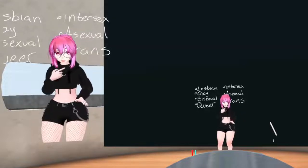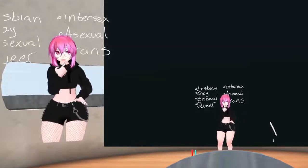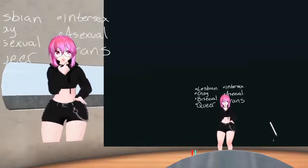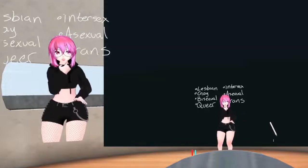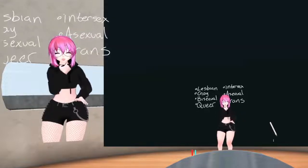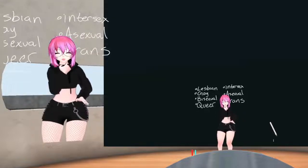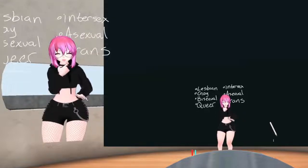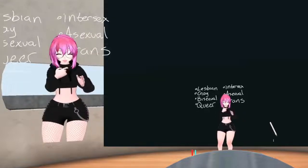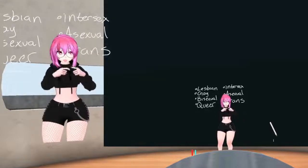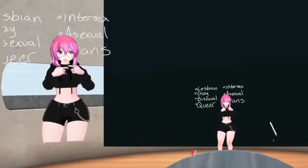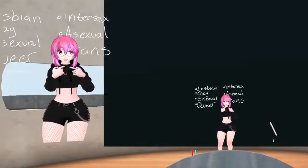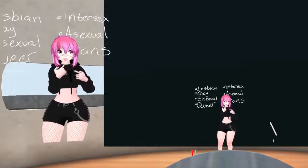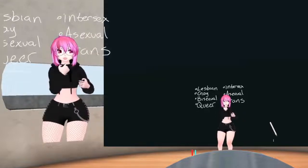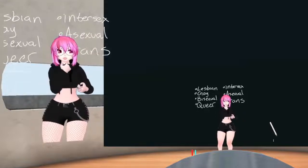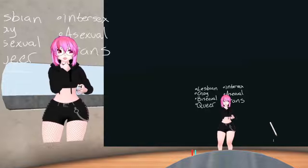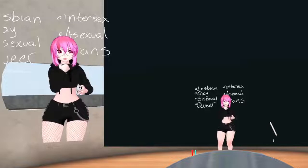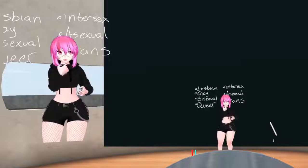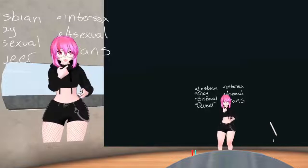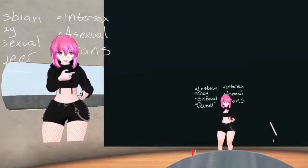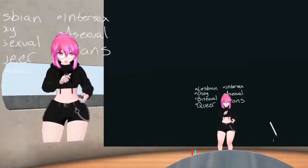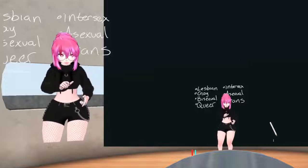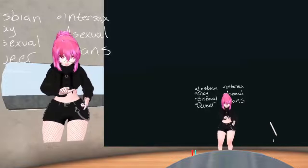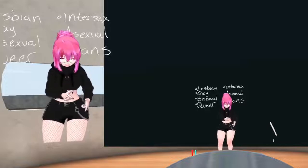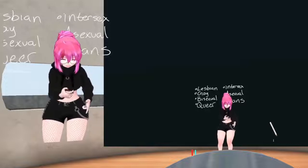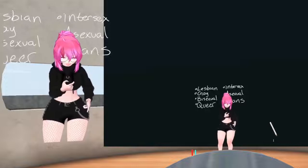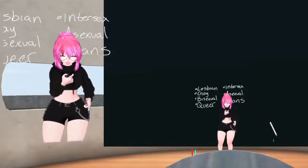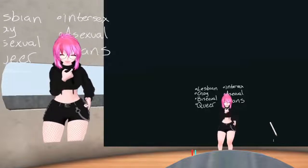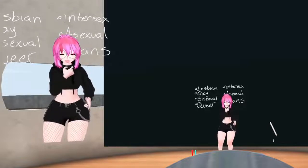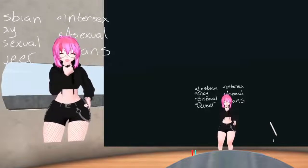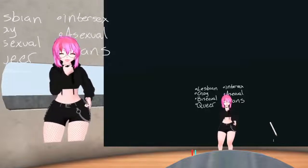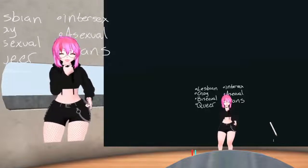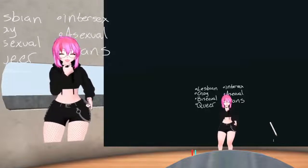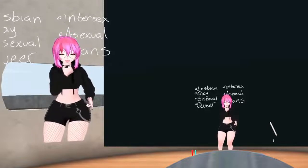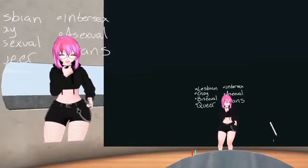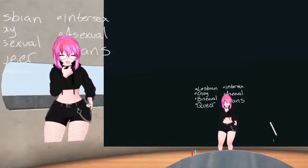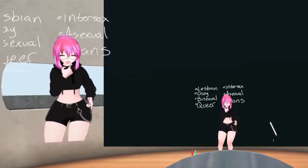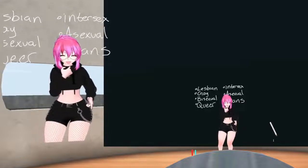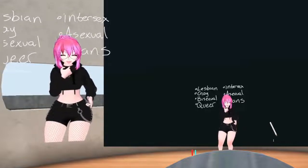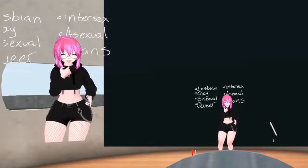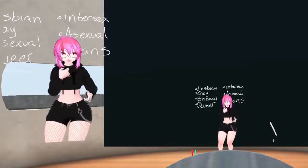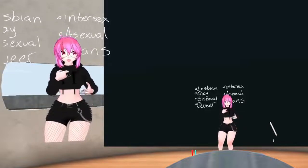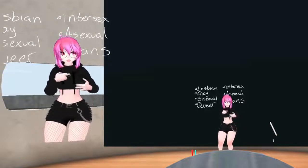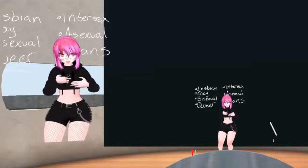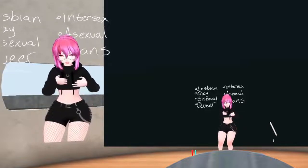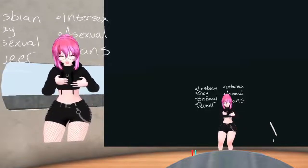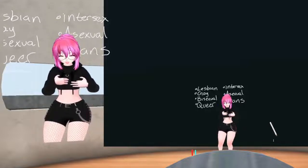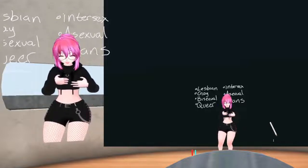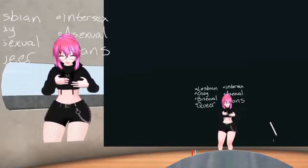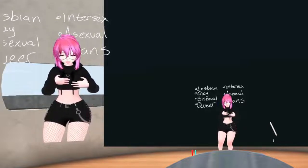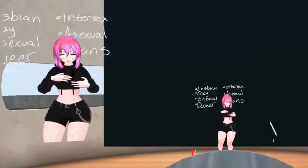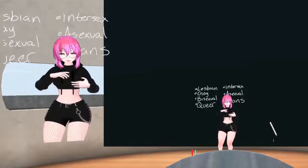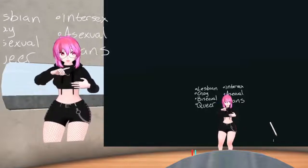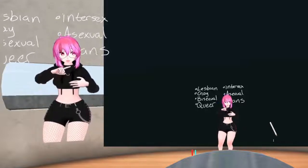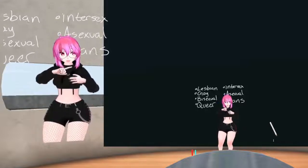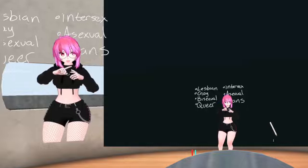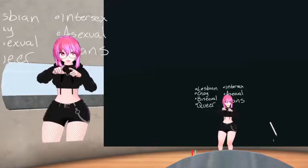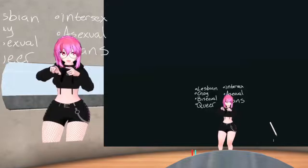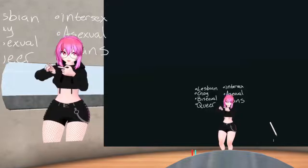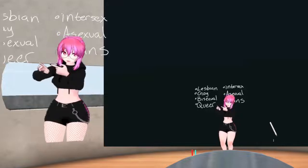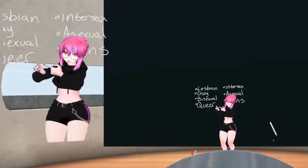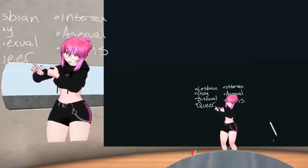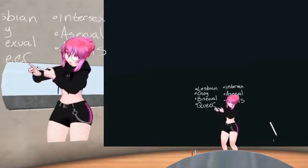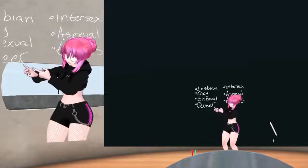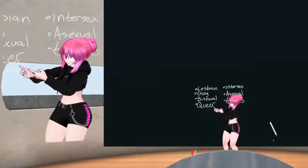like girl is doing. So the G is actually, it's almost like you have like a crumb and you're trying to put the crumb into your mouth. But I've always done it like